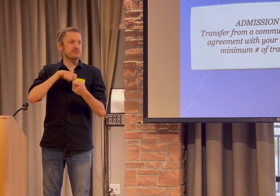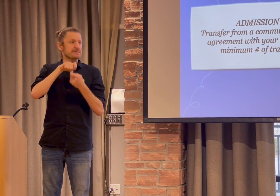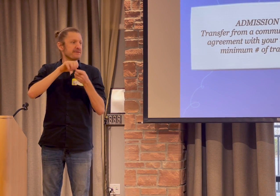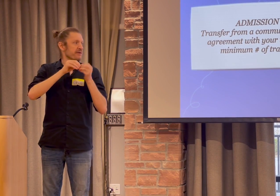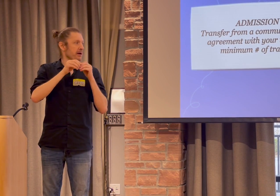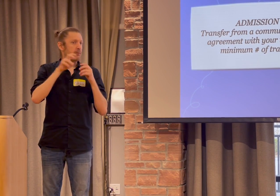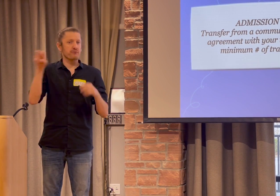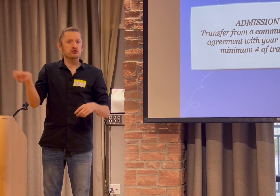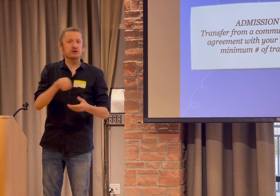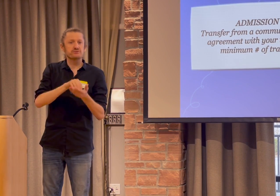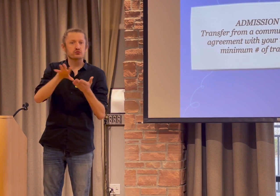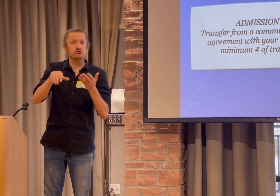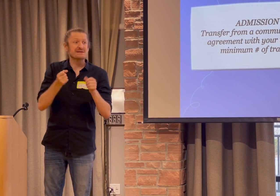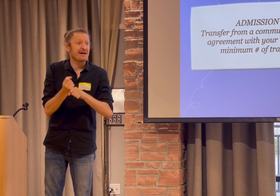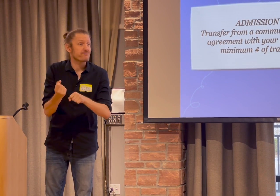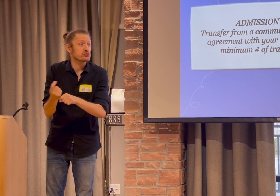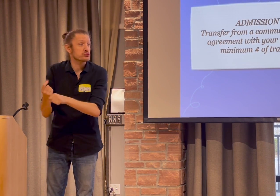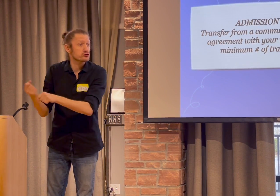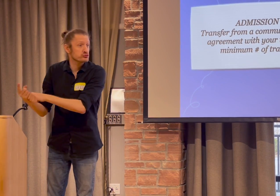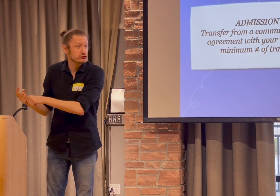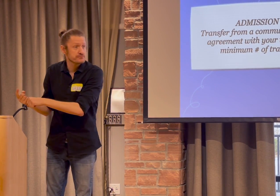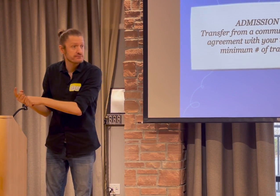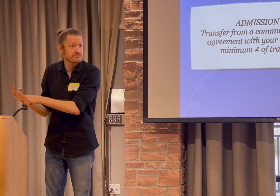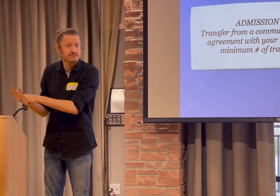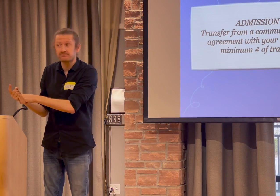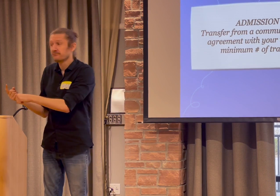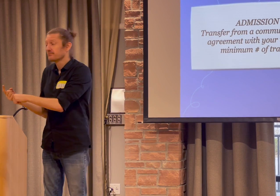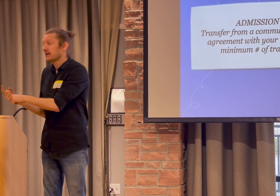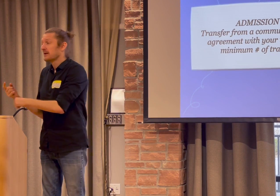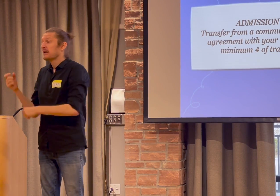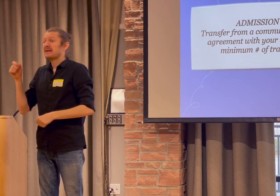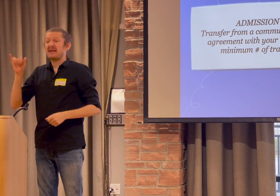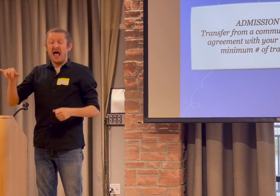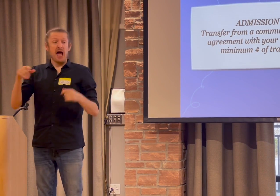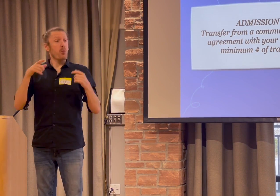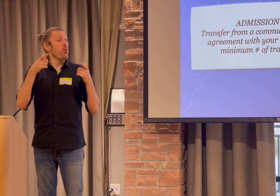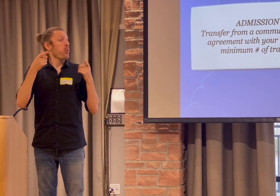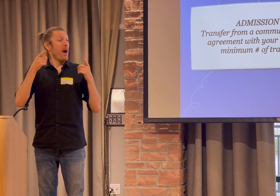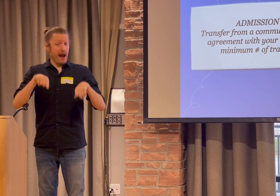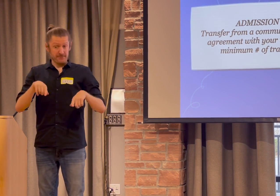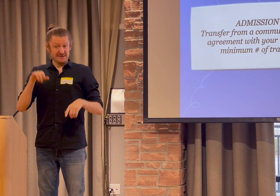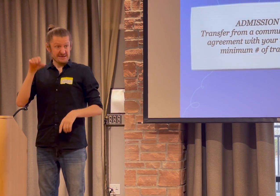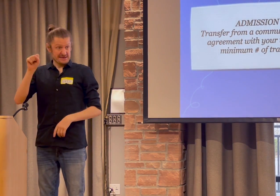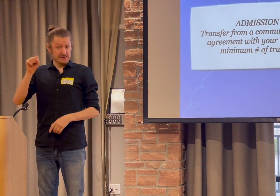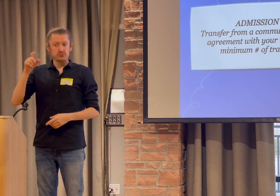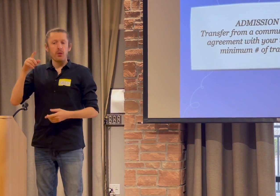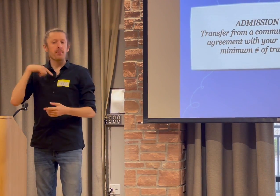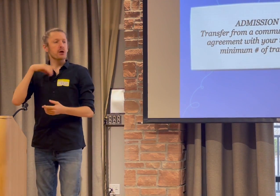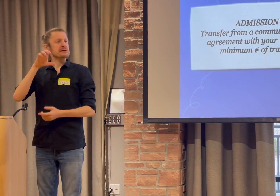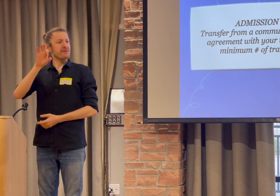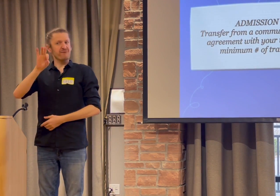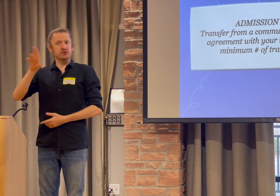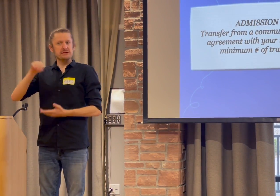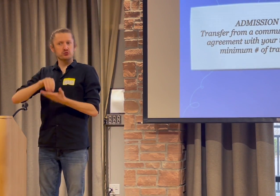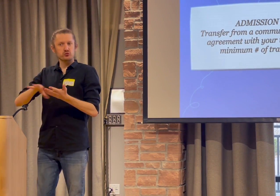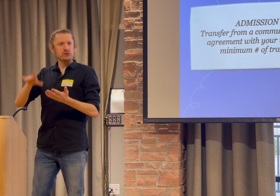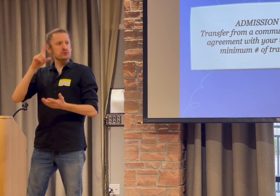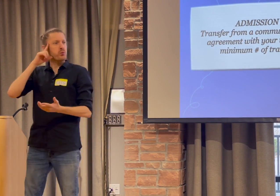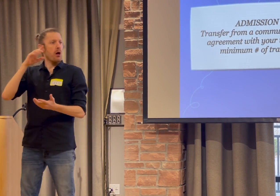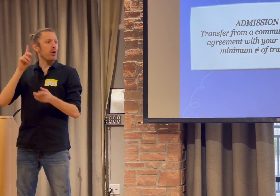CU has an agreement with several community colleges where they accept a certain number of transfer students every year.